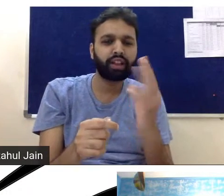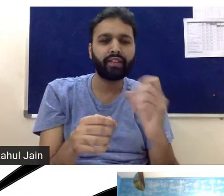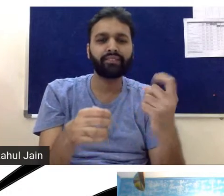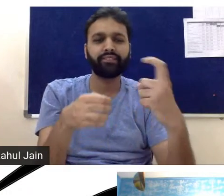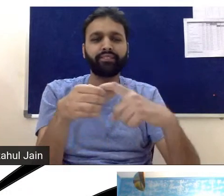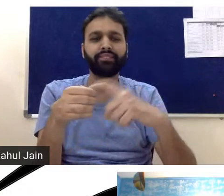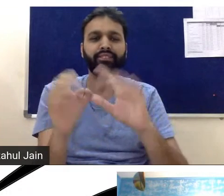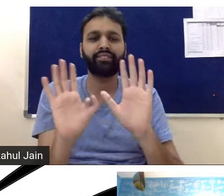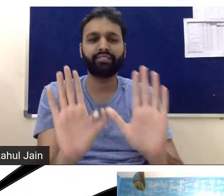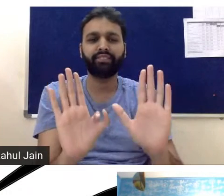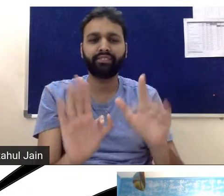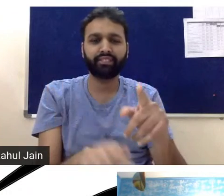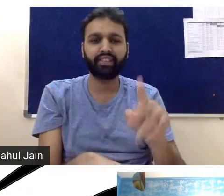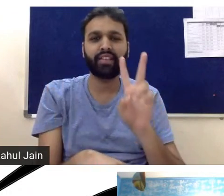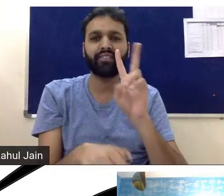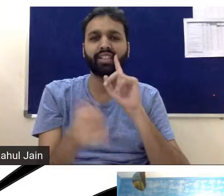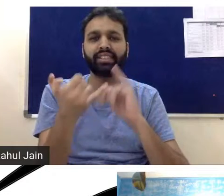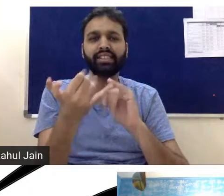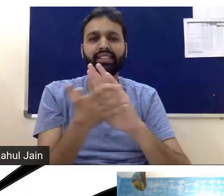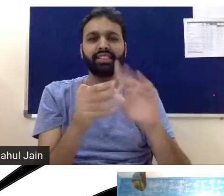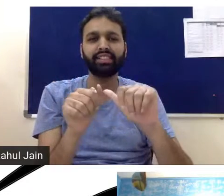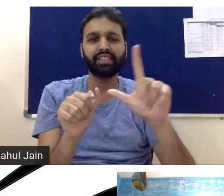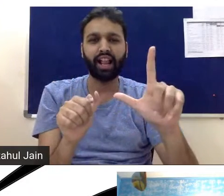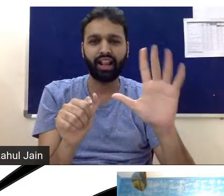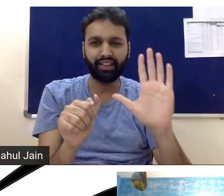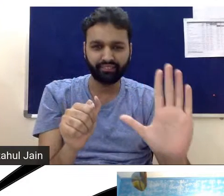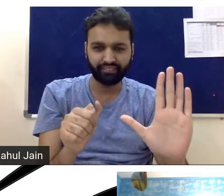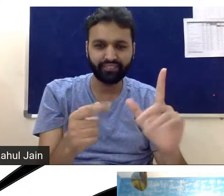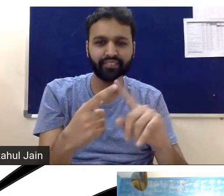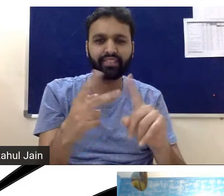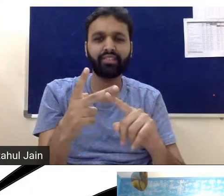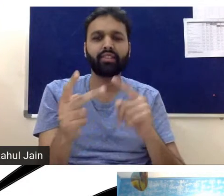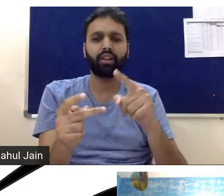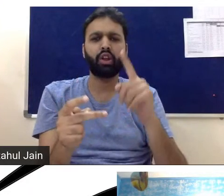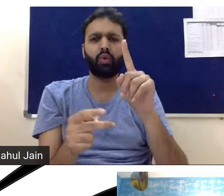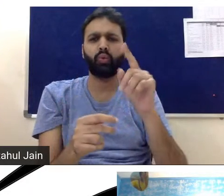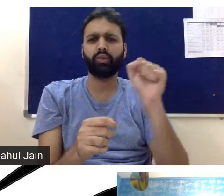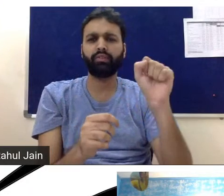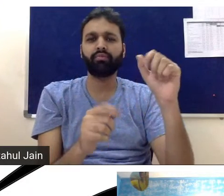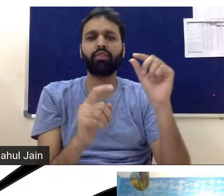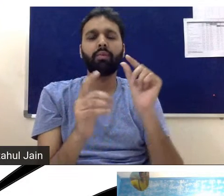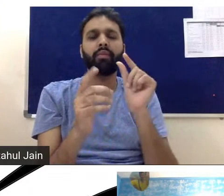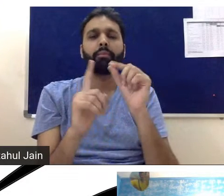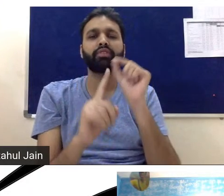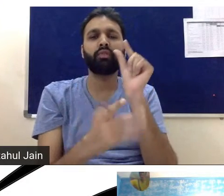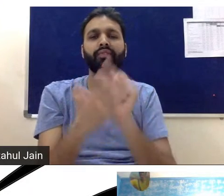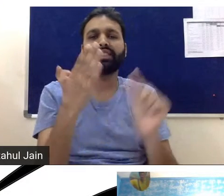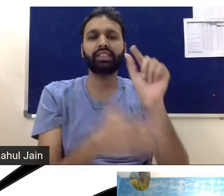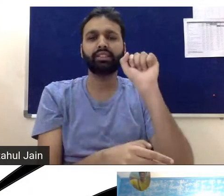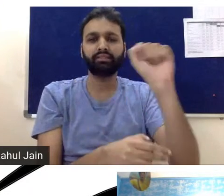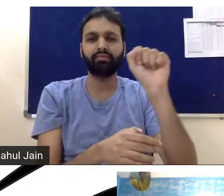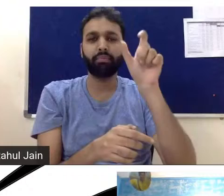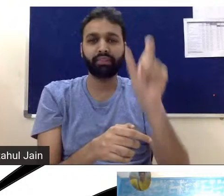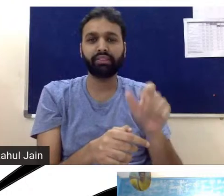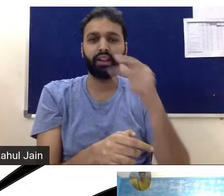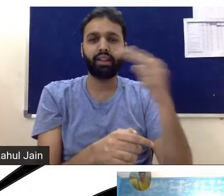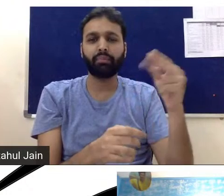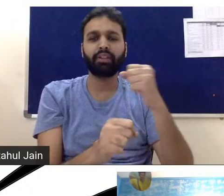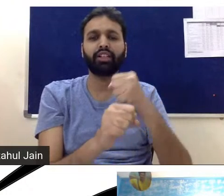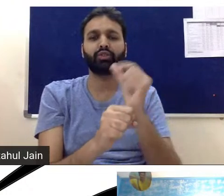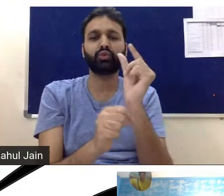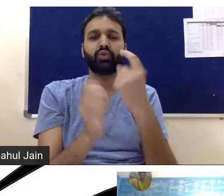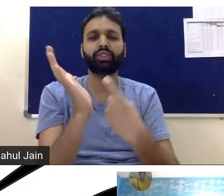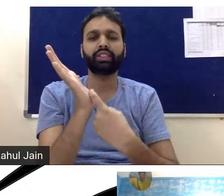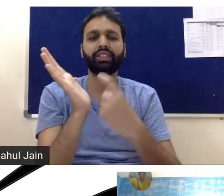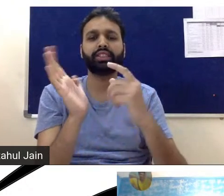live. We still have a few people who are still in the call. So we have